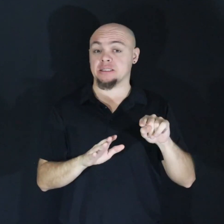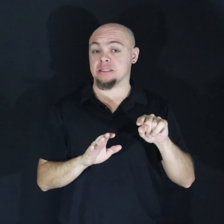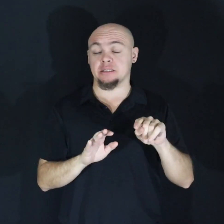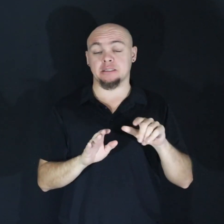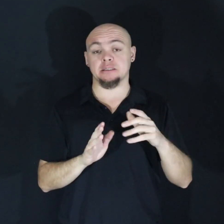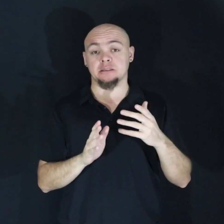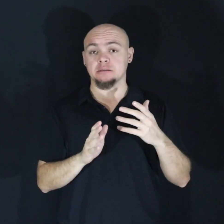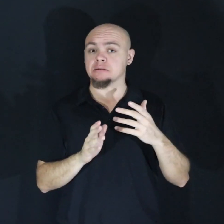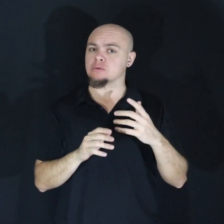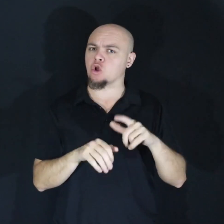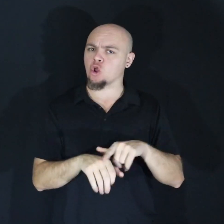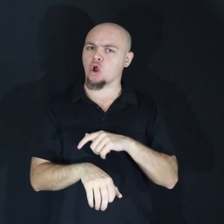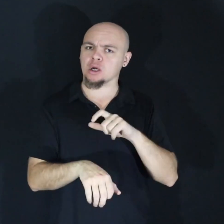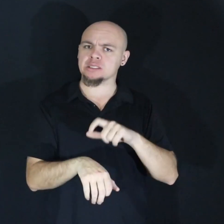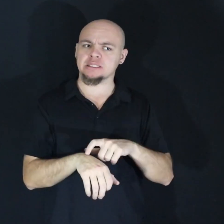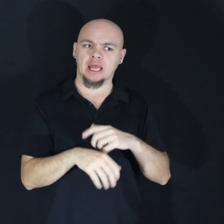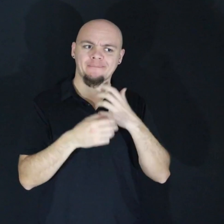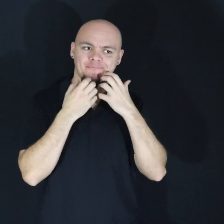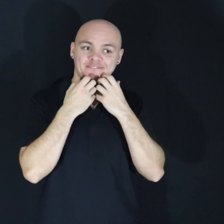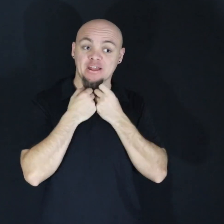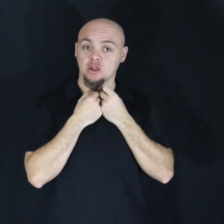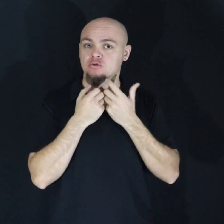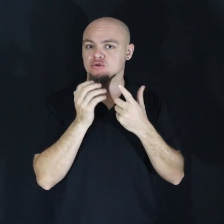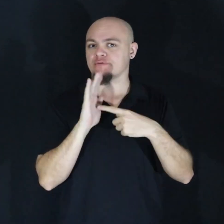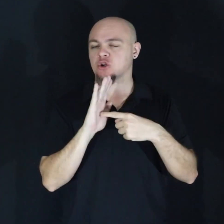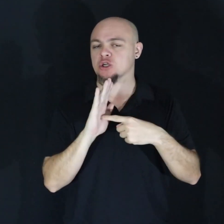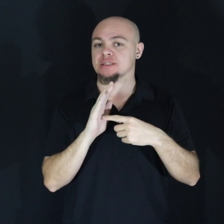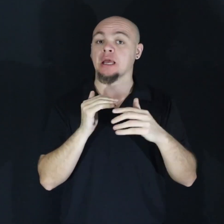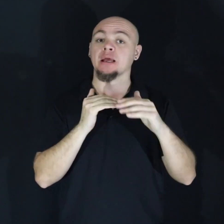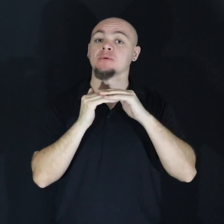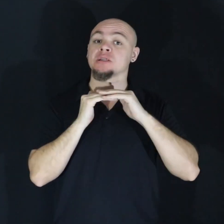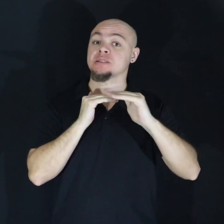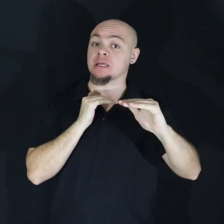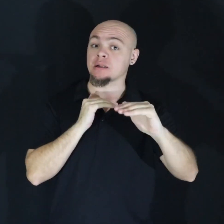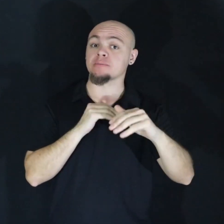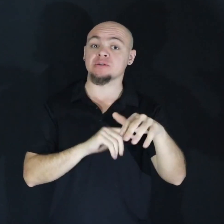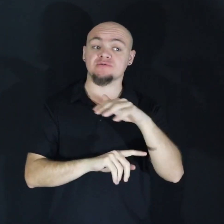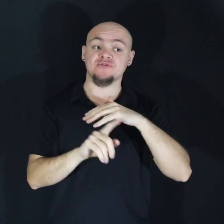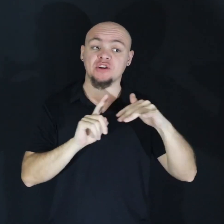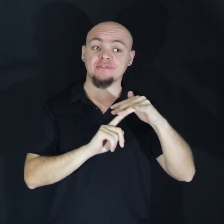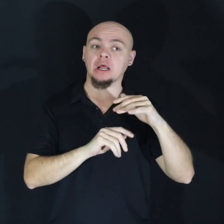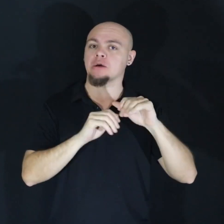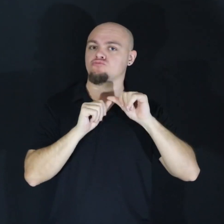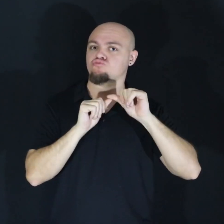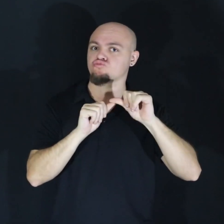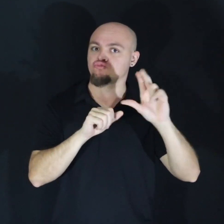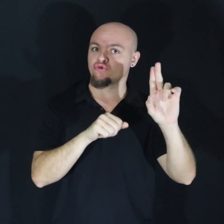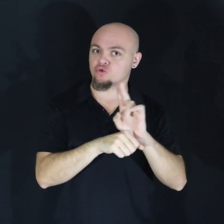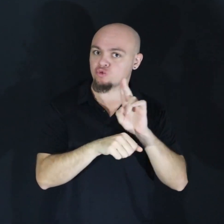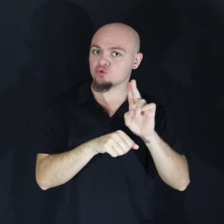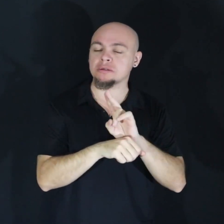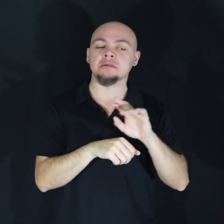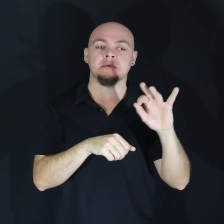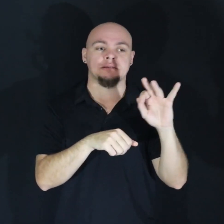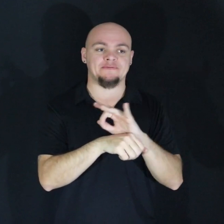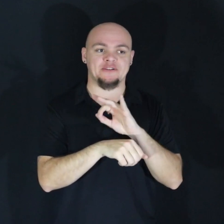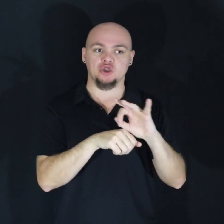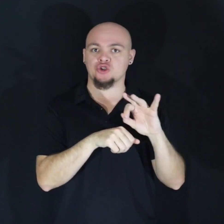be long-term value, like sustainability, durability, and